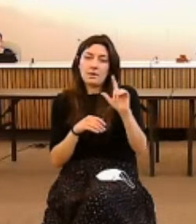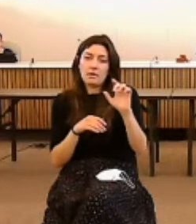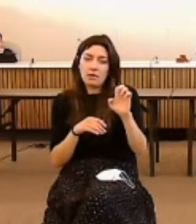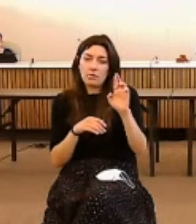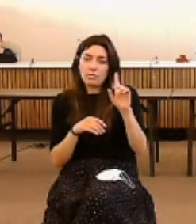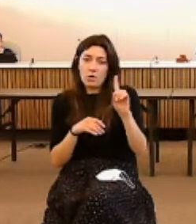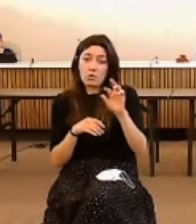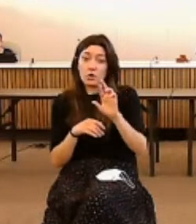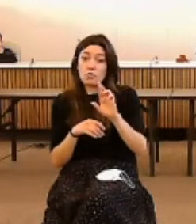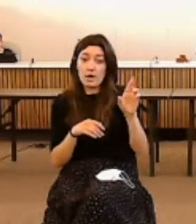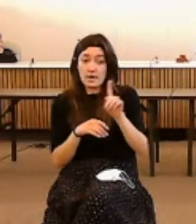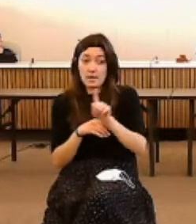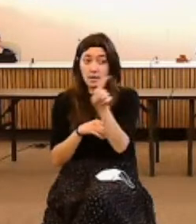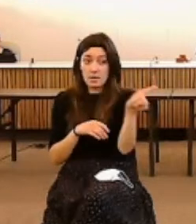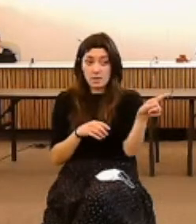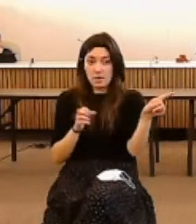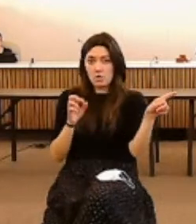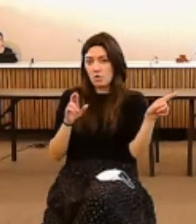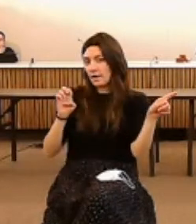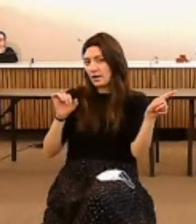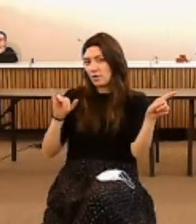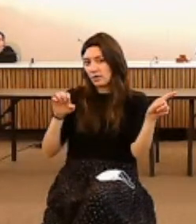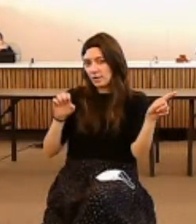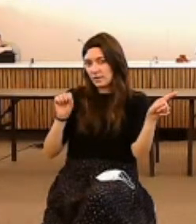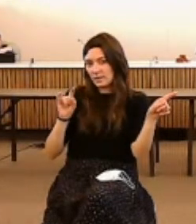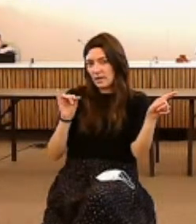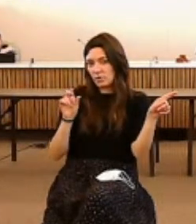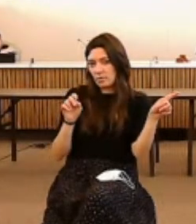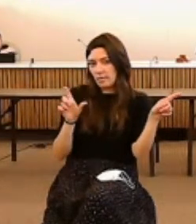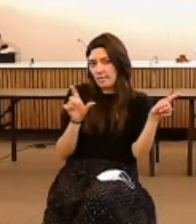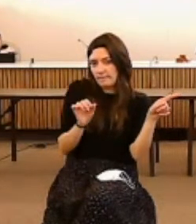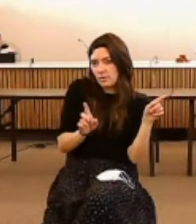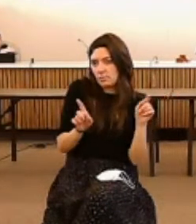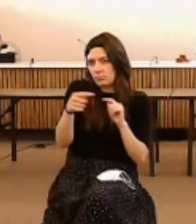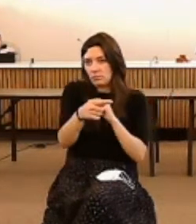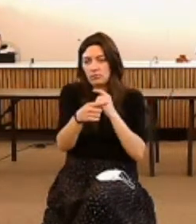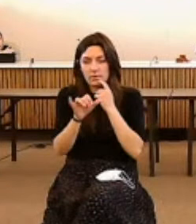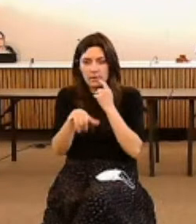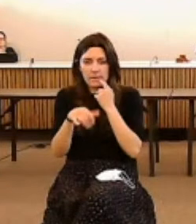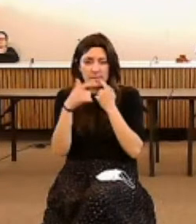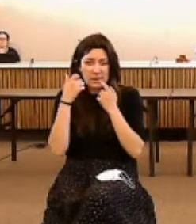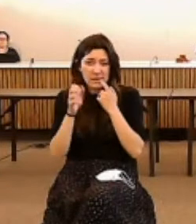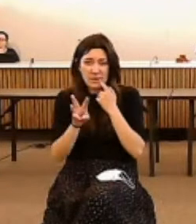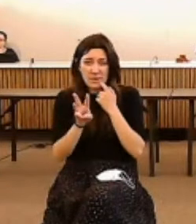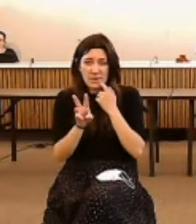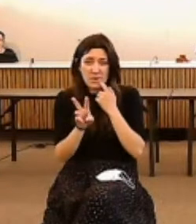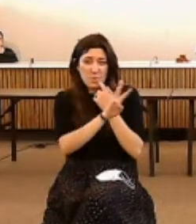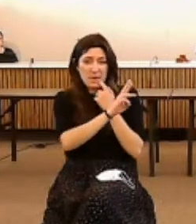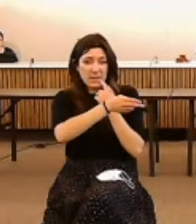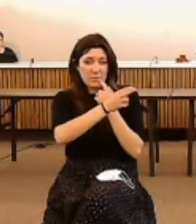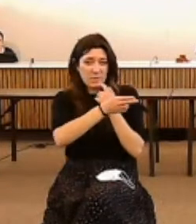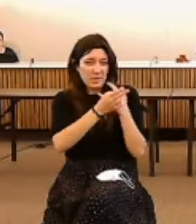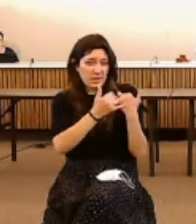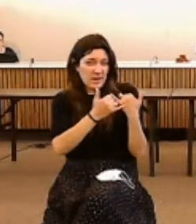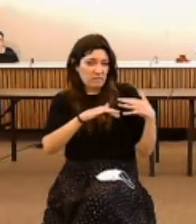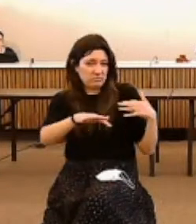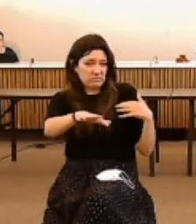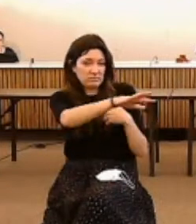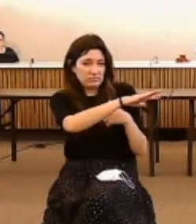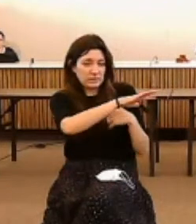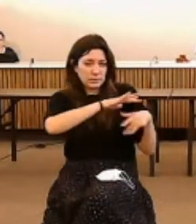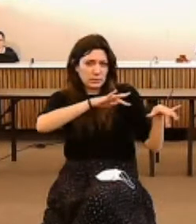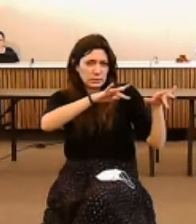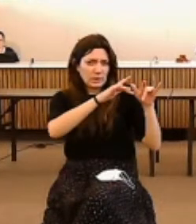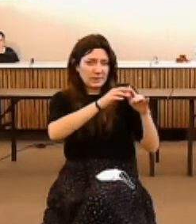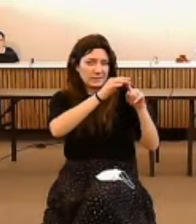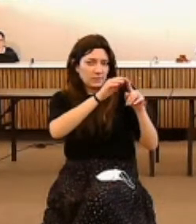left. Just because when you get over to West Henrietta today, there isn't a whole lot over there other than schools, which I